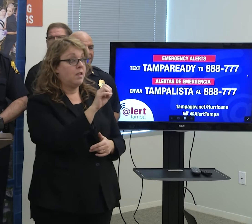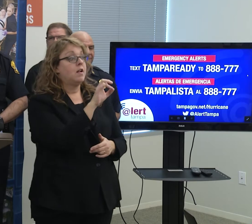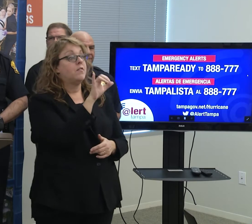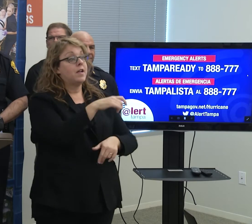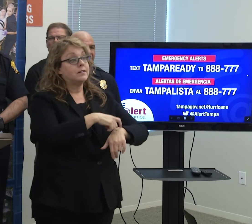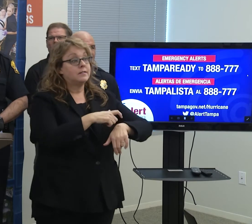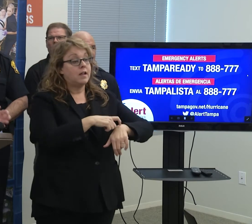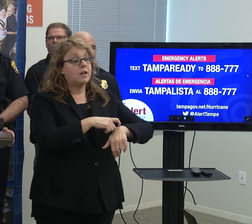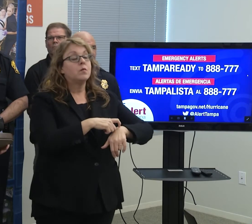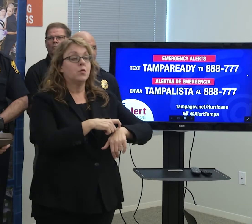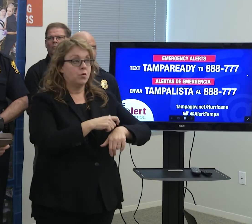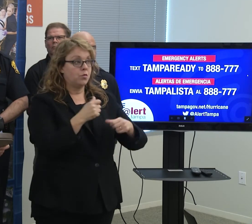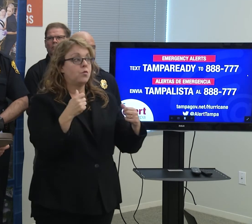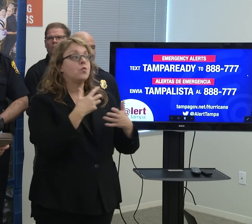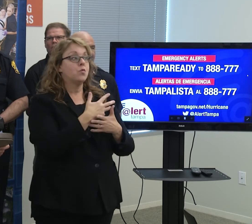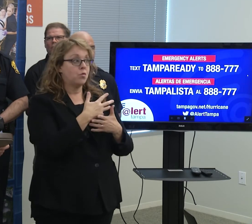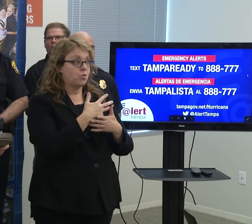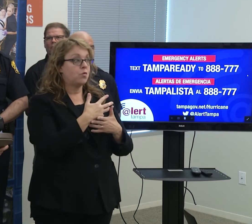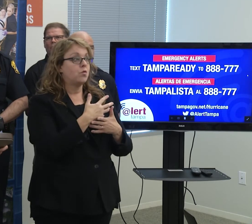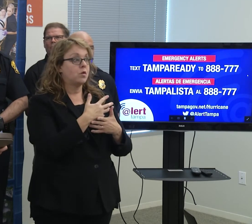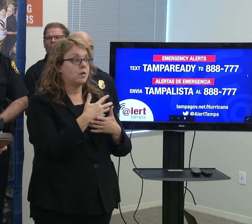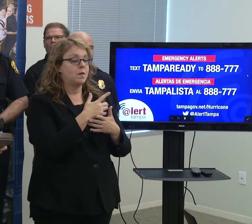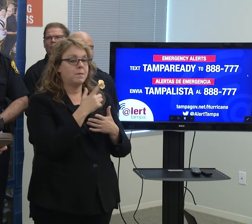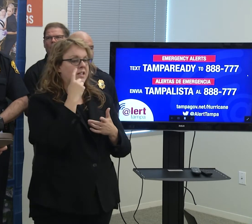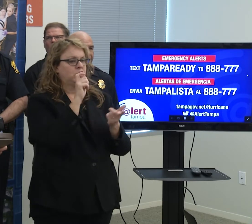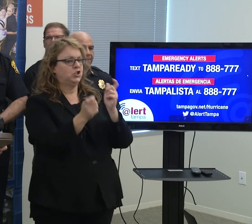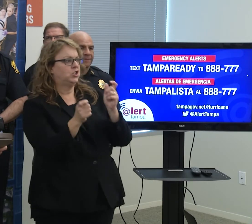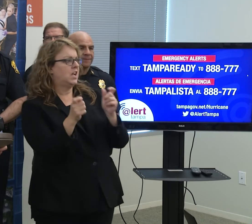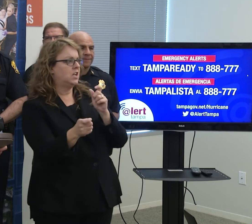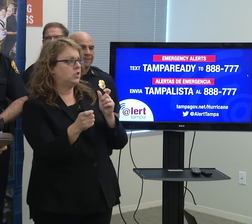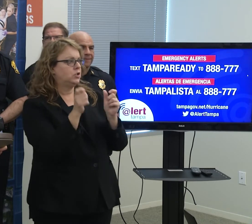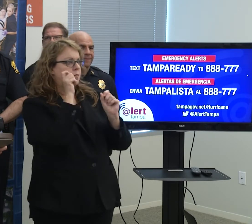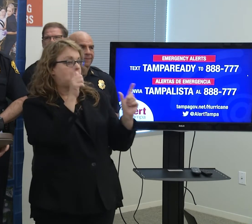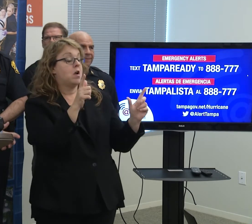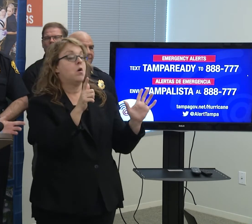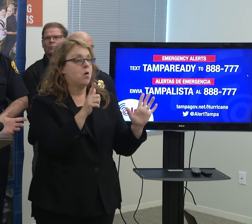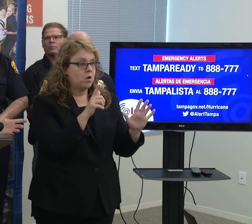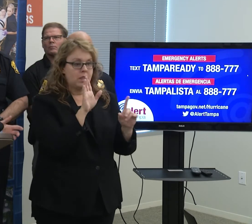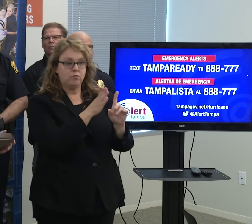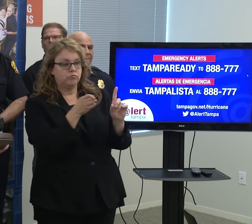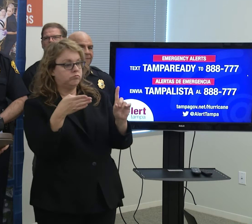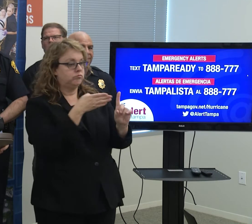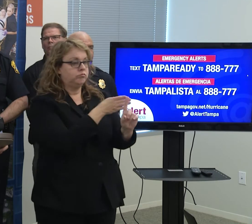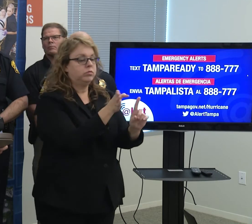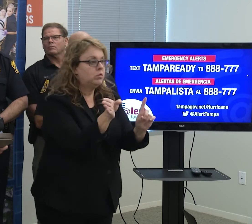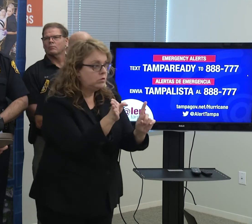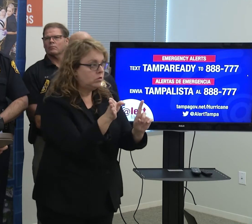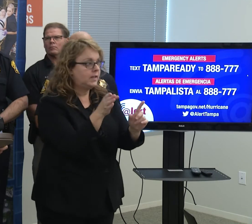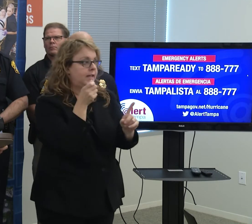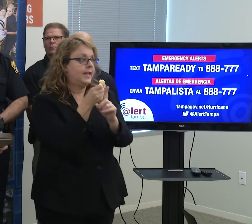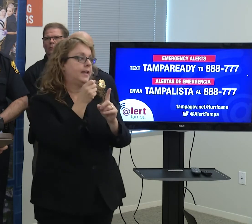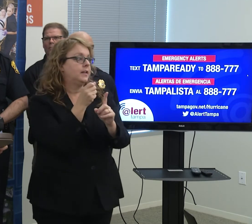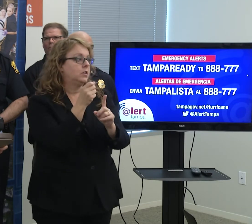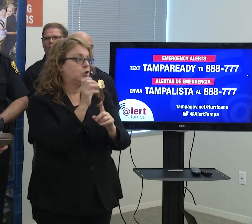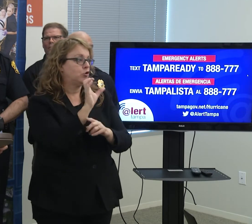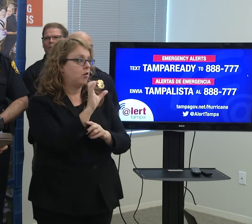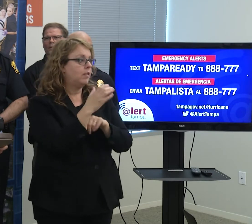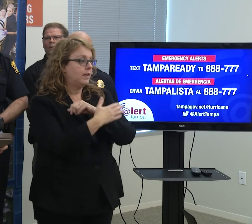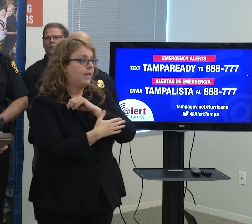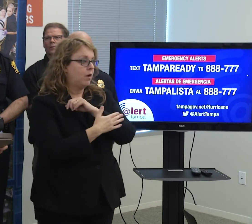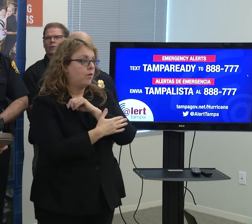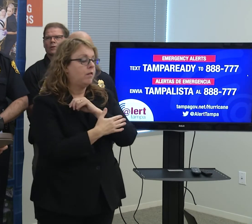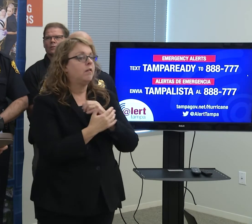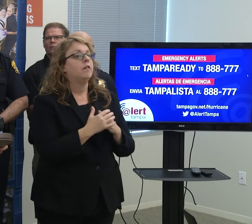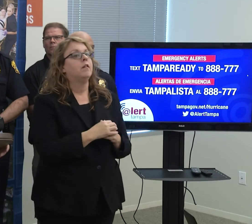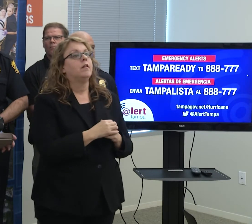that time period. And it just, you know, made a dogleg right turn and hit Charlotte County.